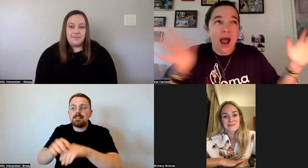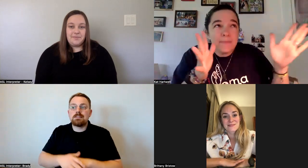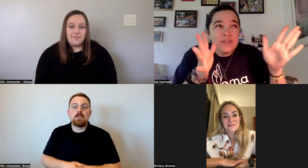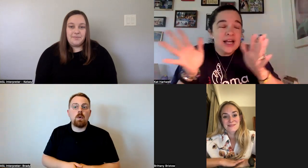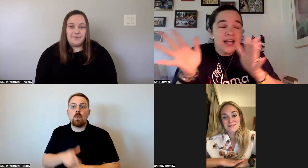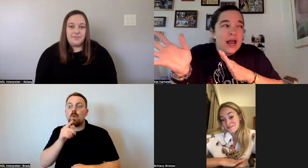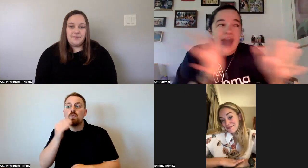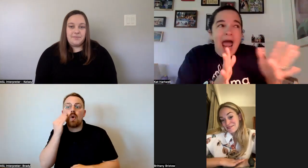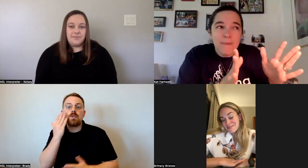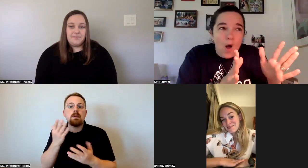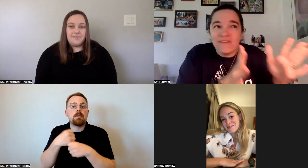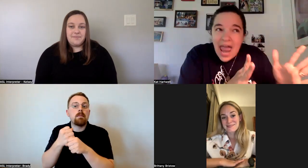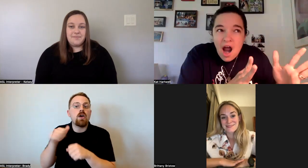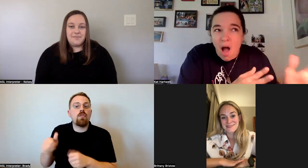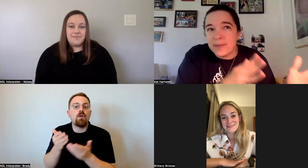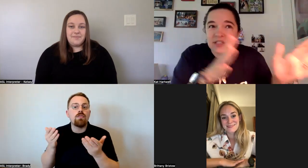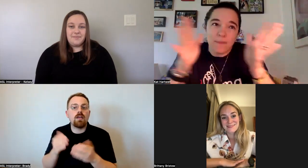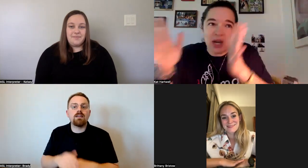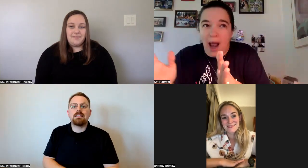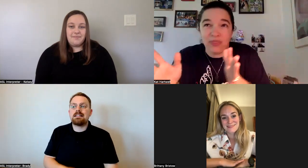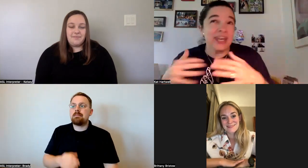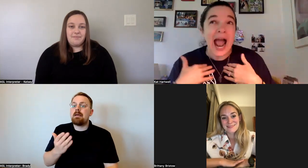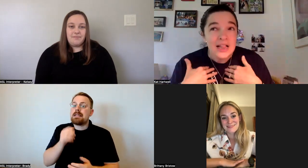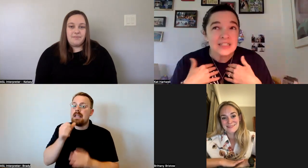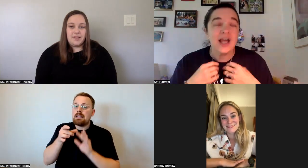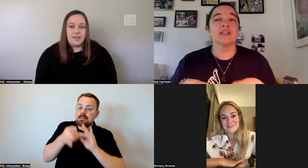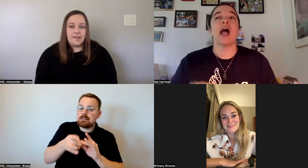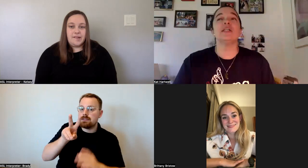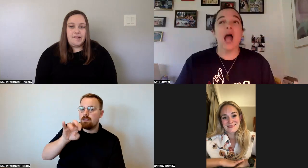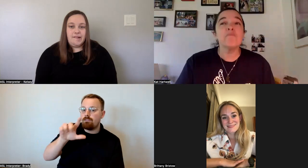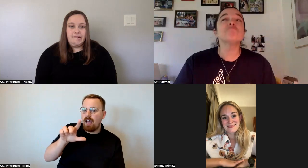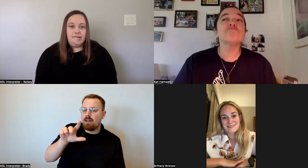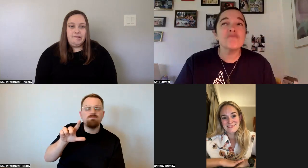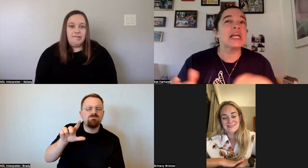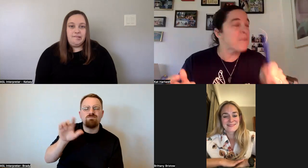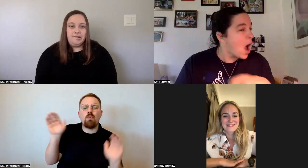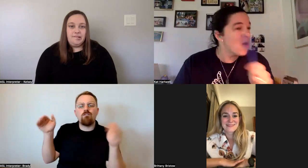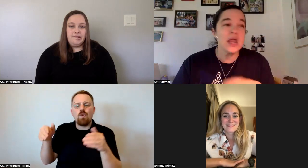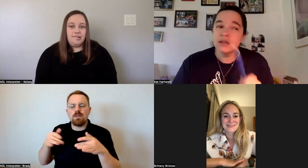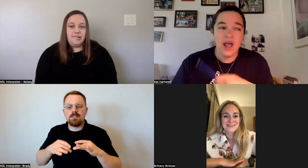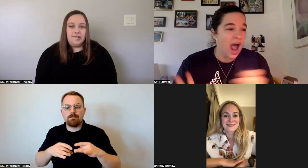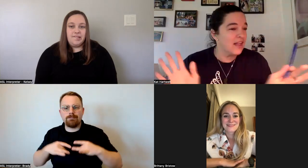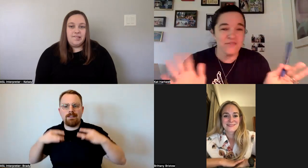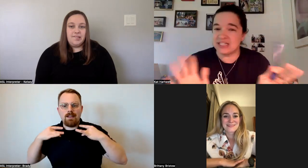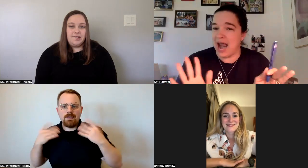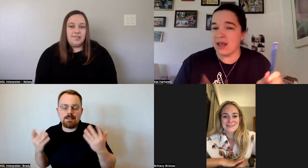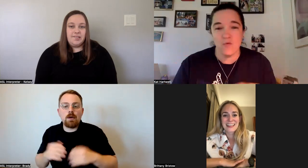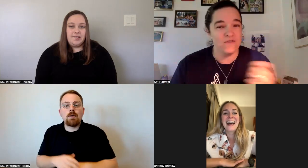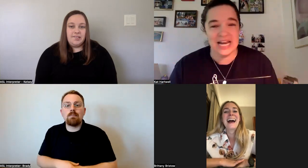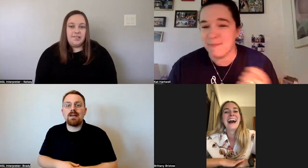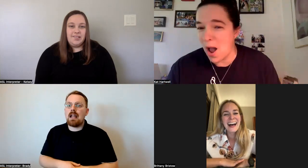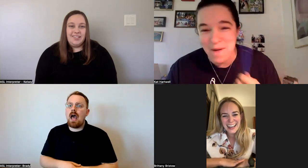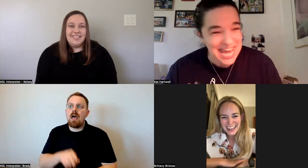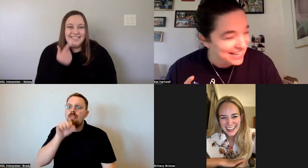It's not about the bear, but something about the necklace. So, keep going. I love these kind of